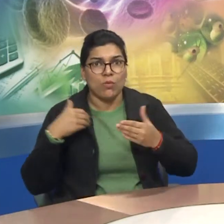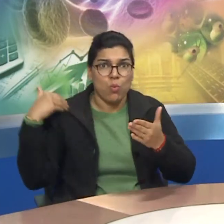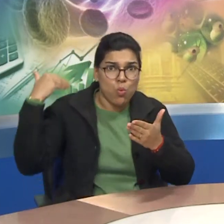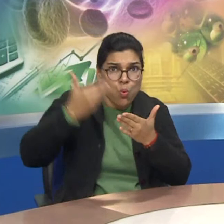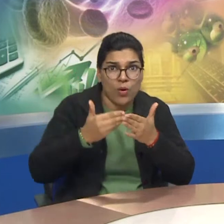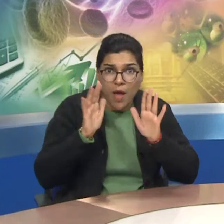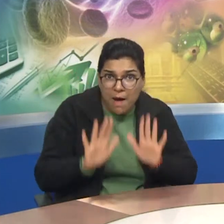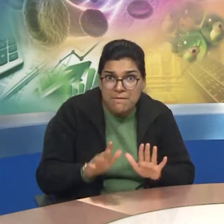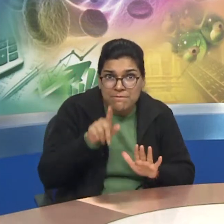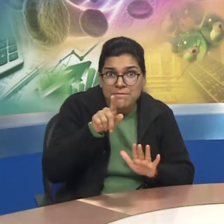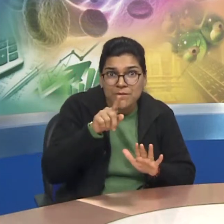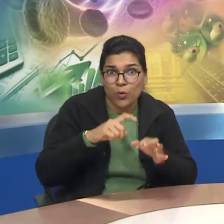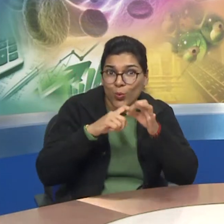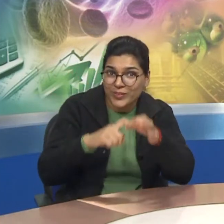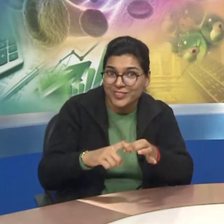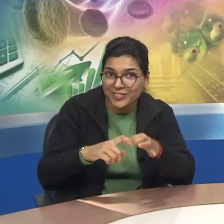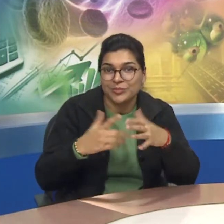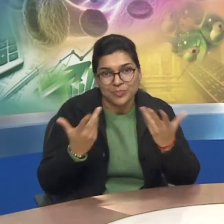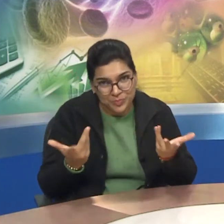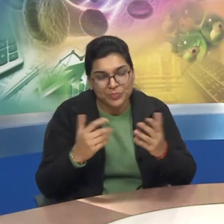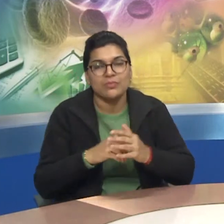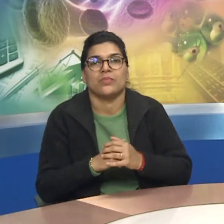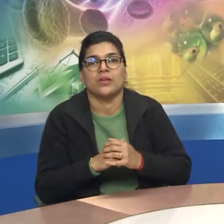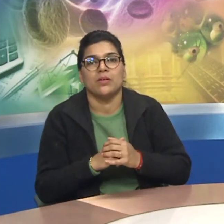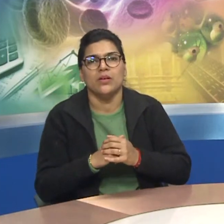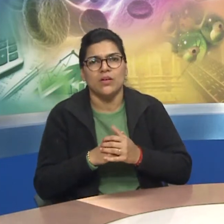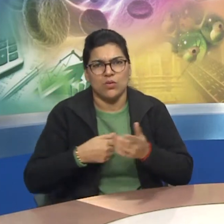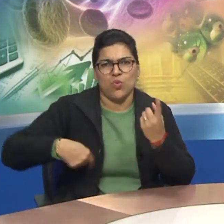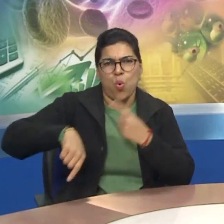The earth is our home, our only home.